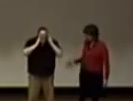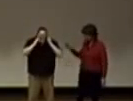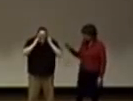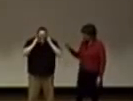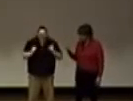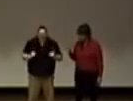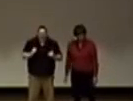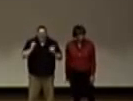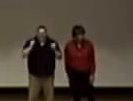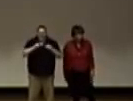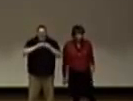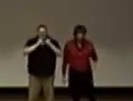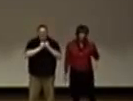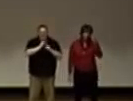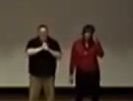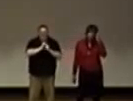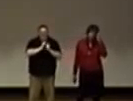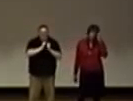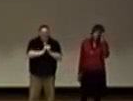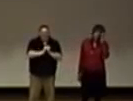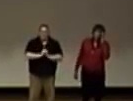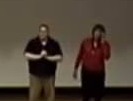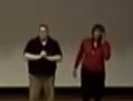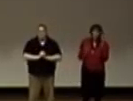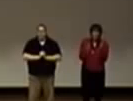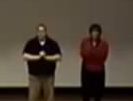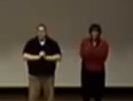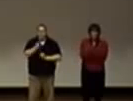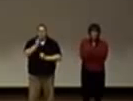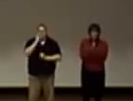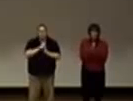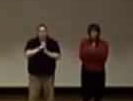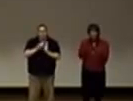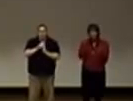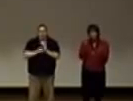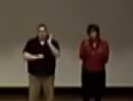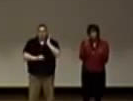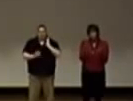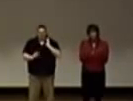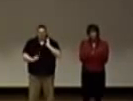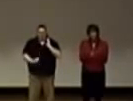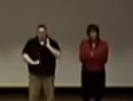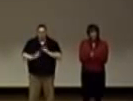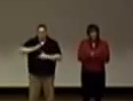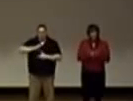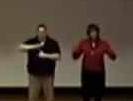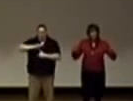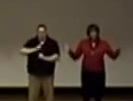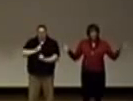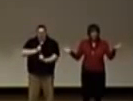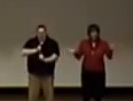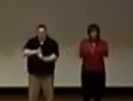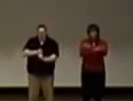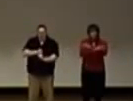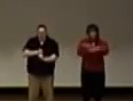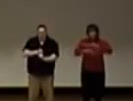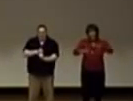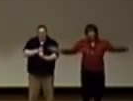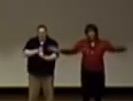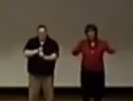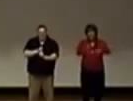right, now we are a team. In New Orleans, when the Katrina hit